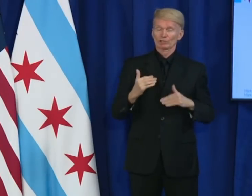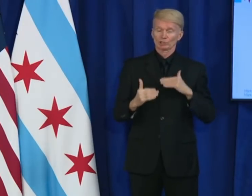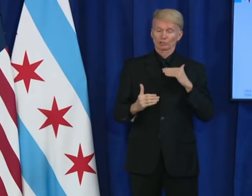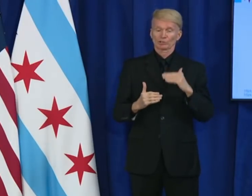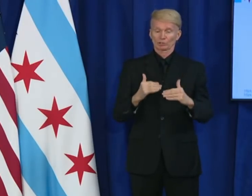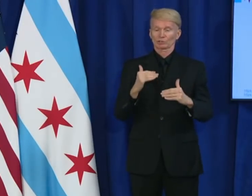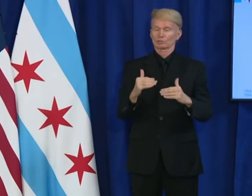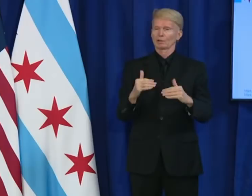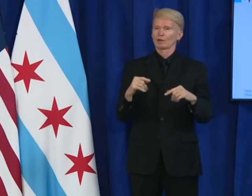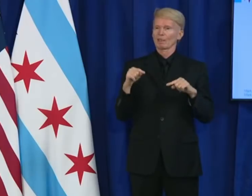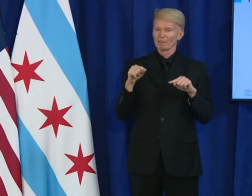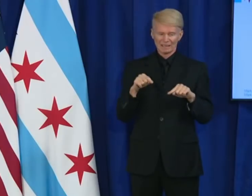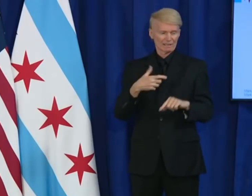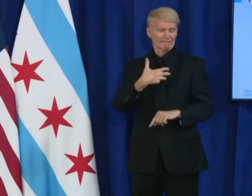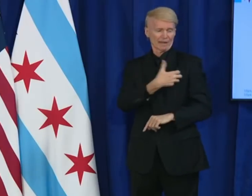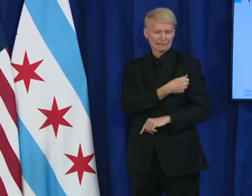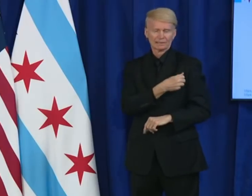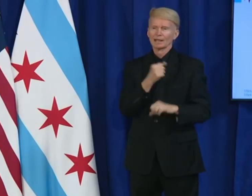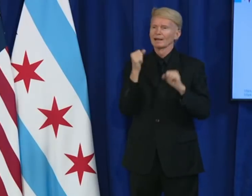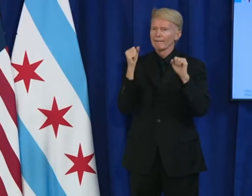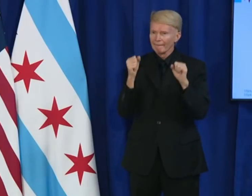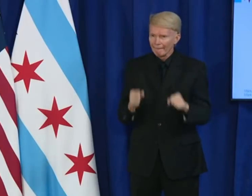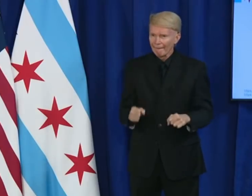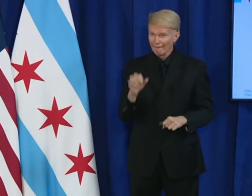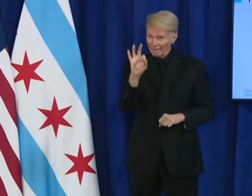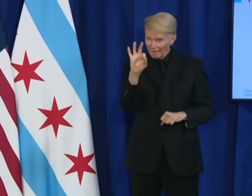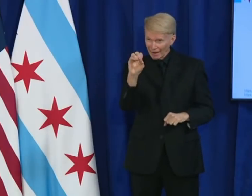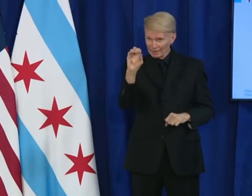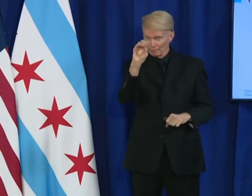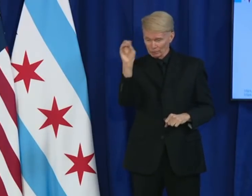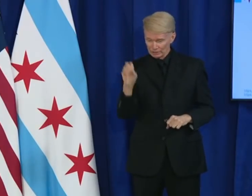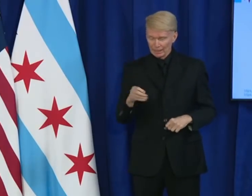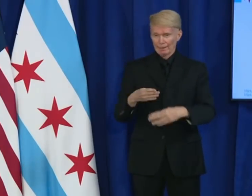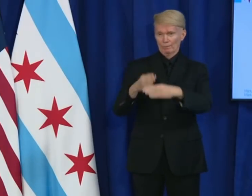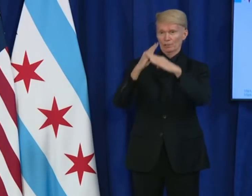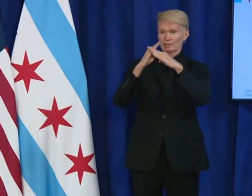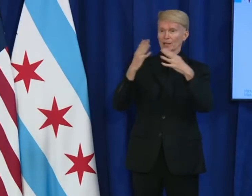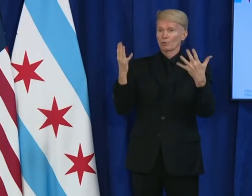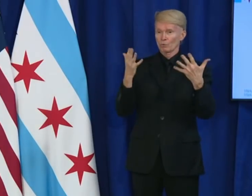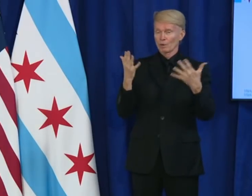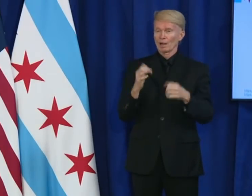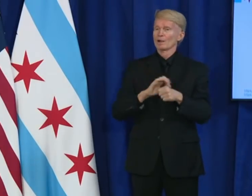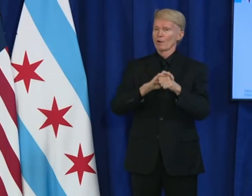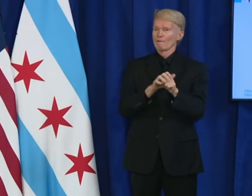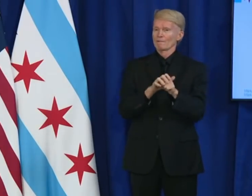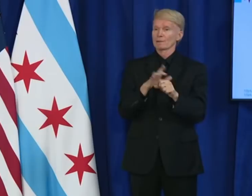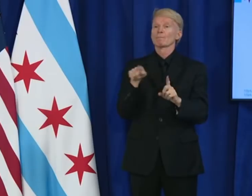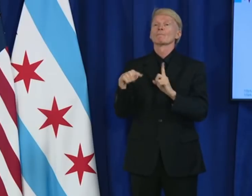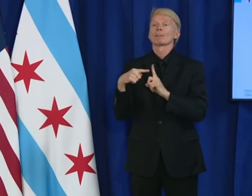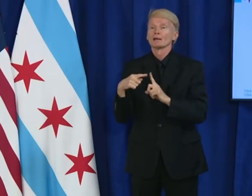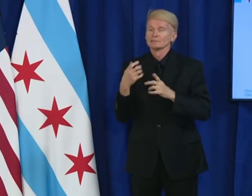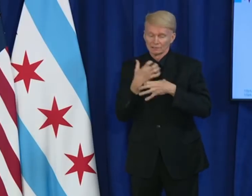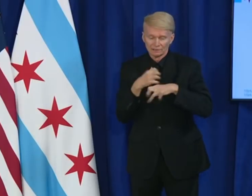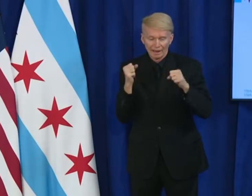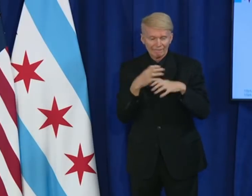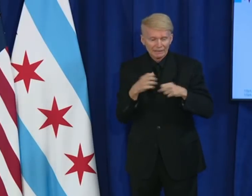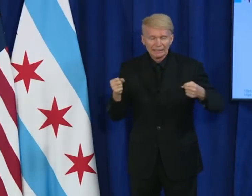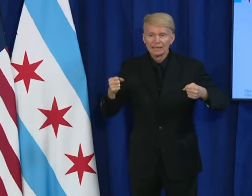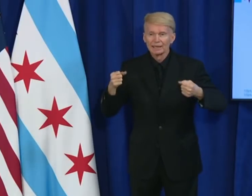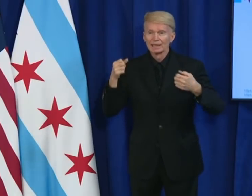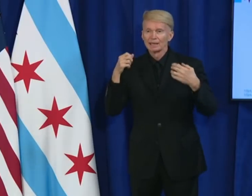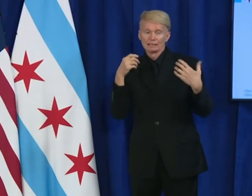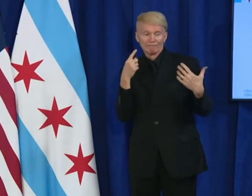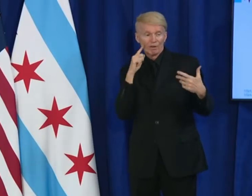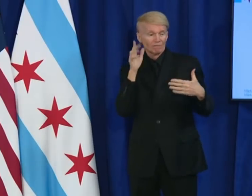was more than 90% protective against COVID, and the safety profile looks good. But these trials are